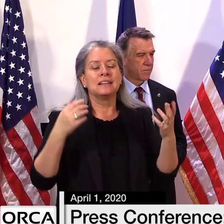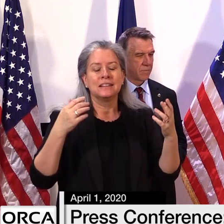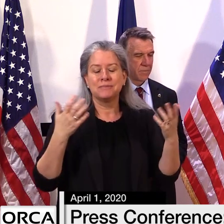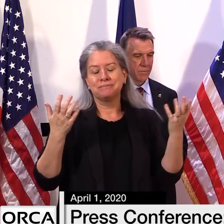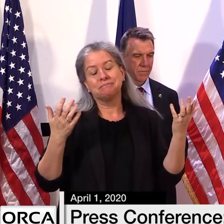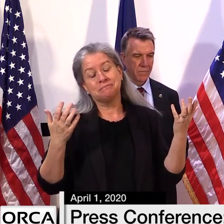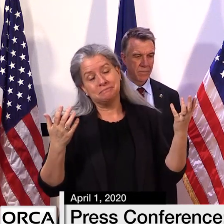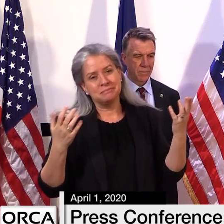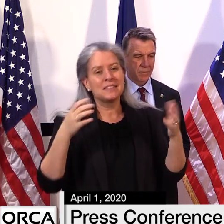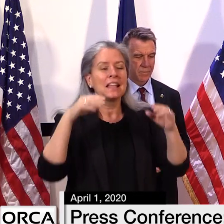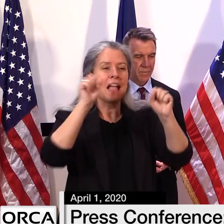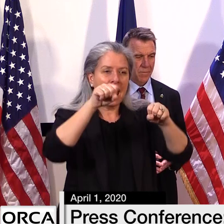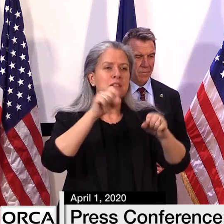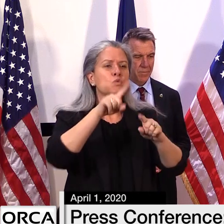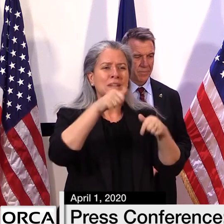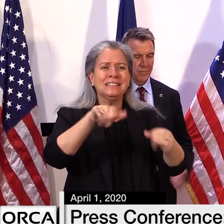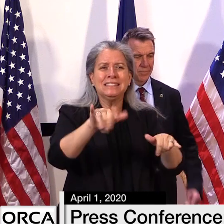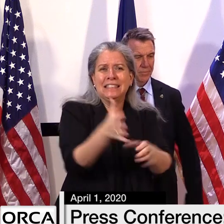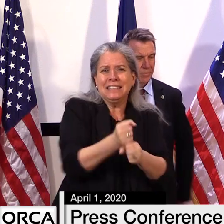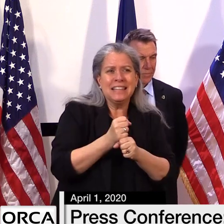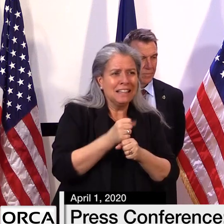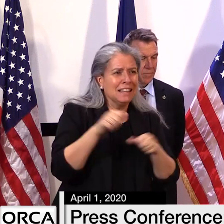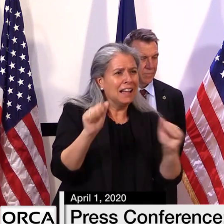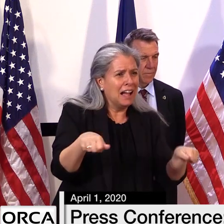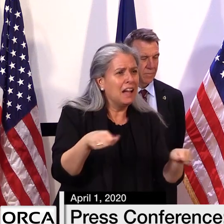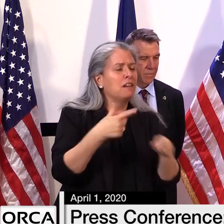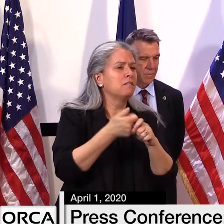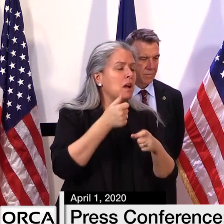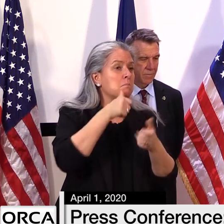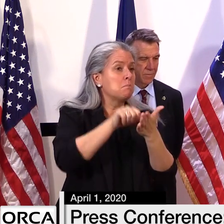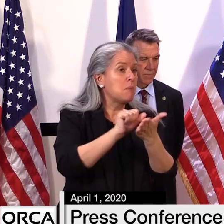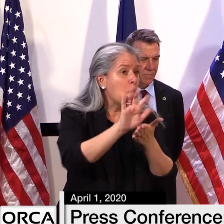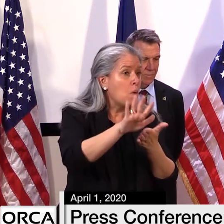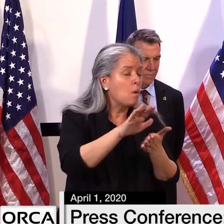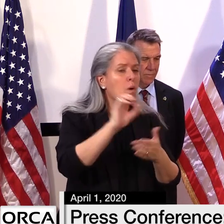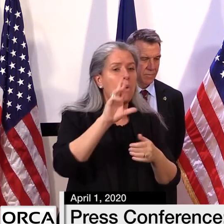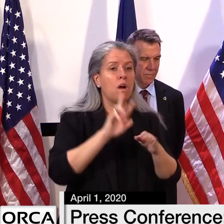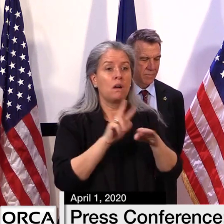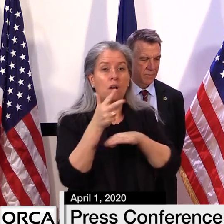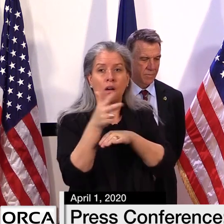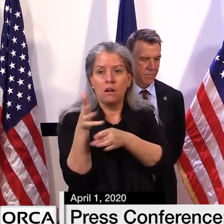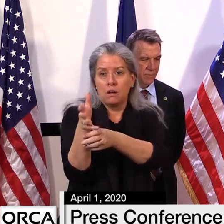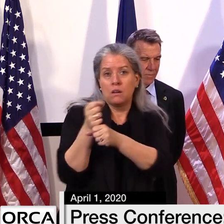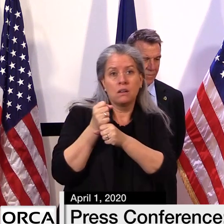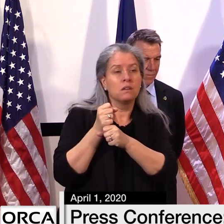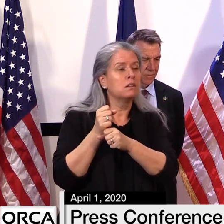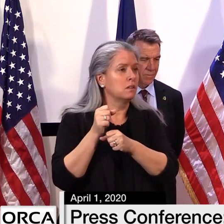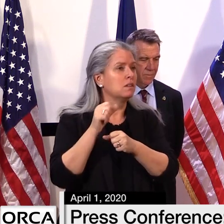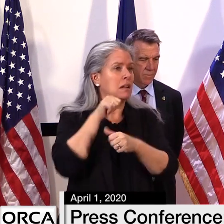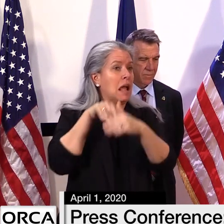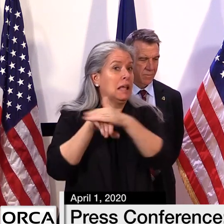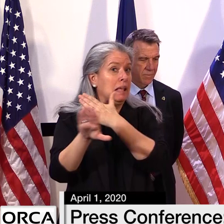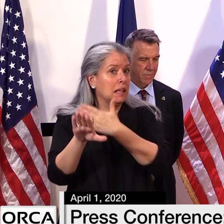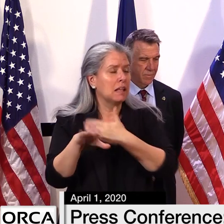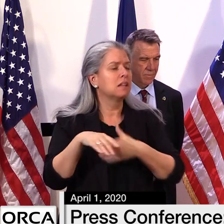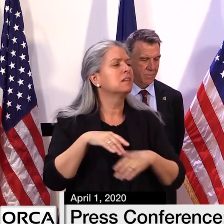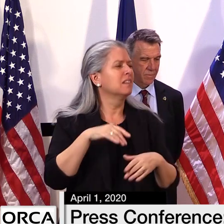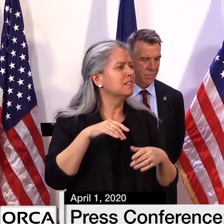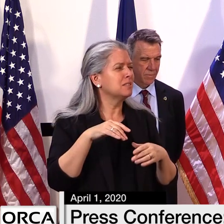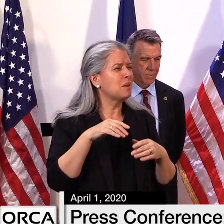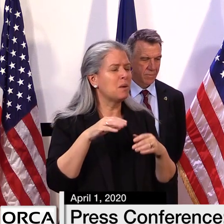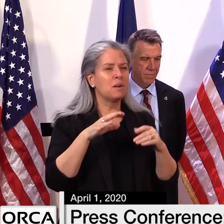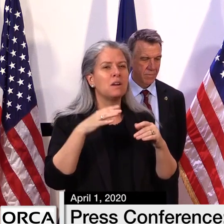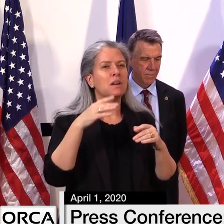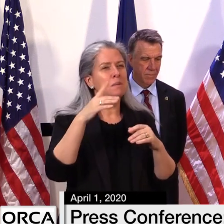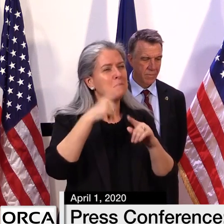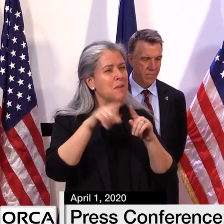we do want to make sure that people have access to food and things that they need to stay alive and stay healthy. And we also have to be thinking